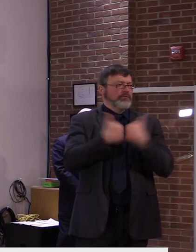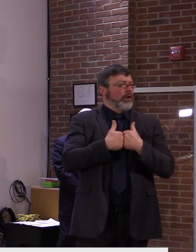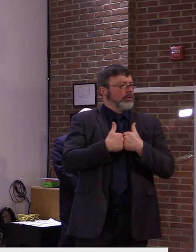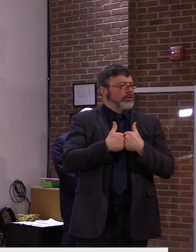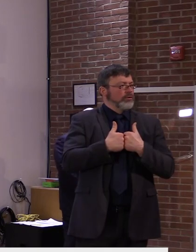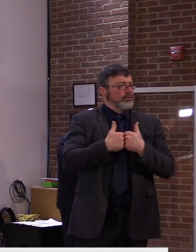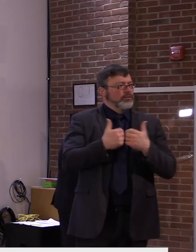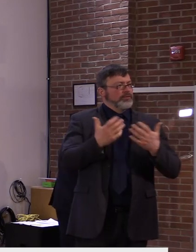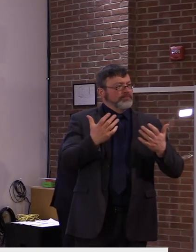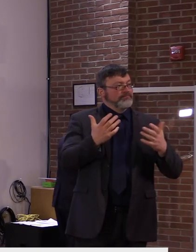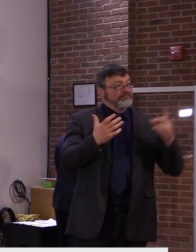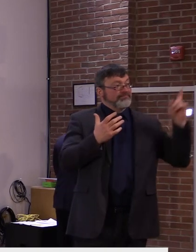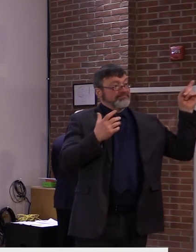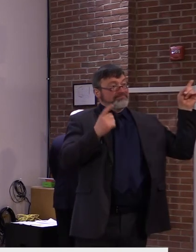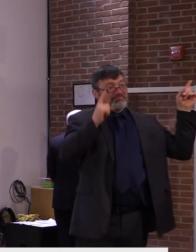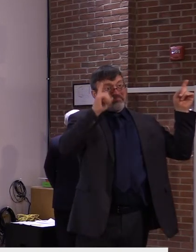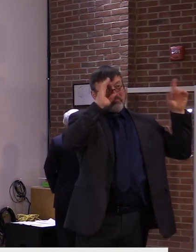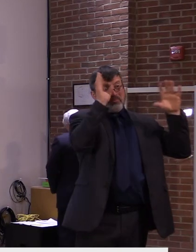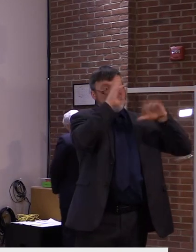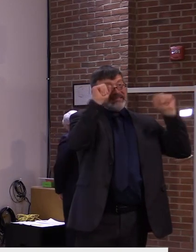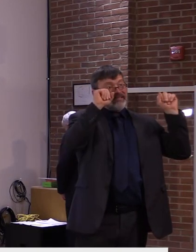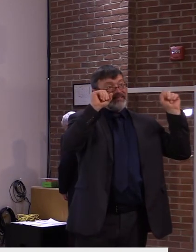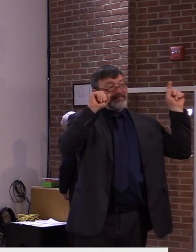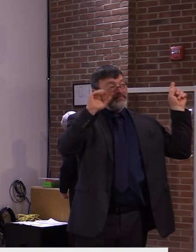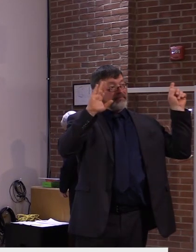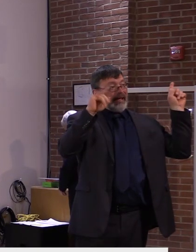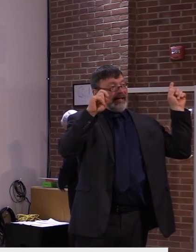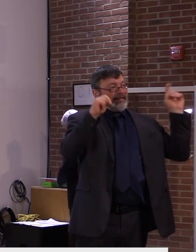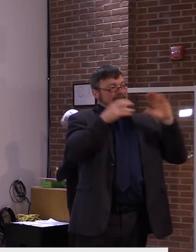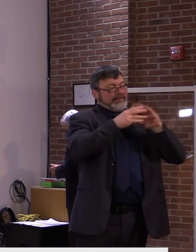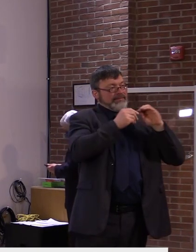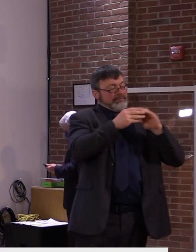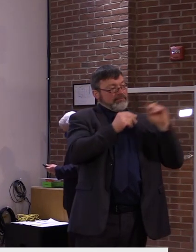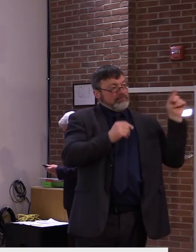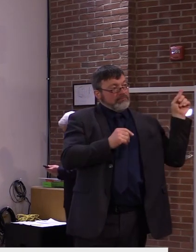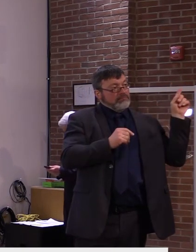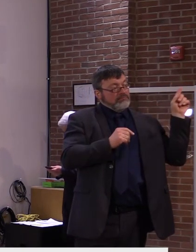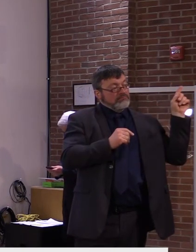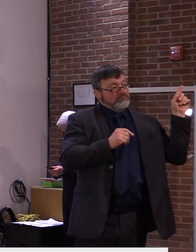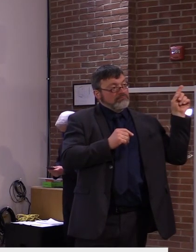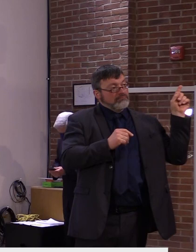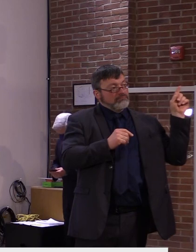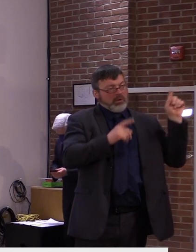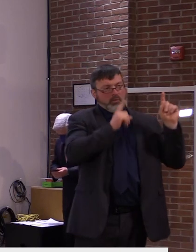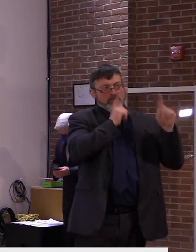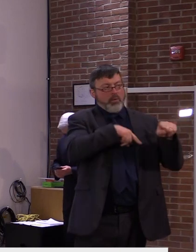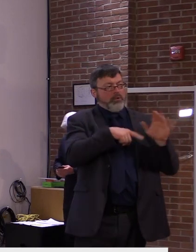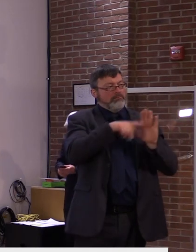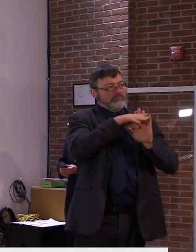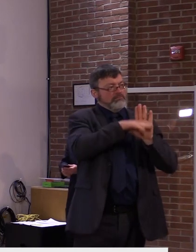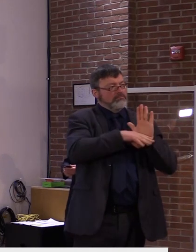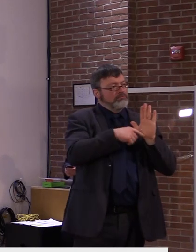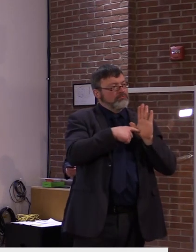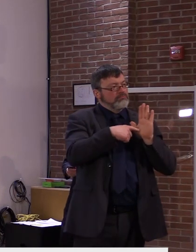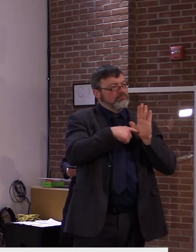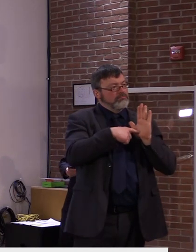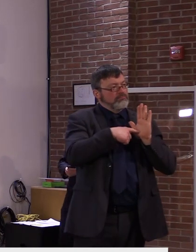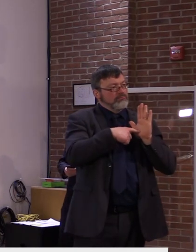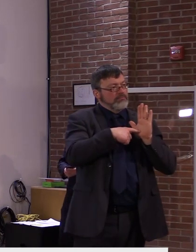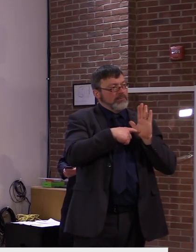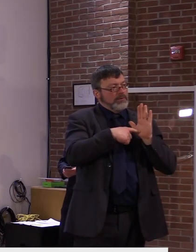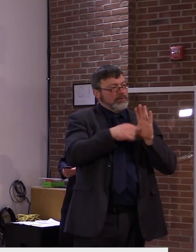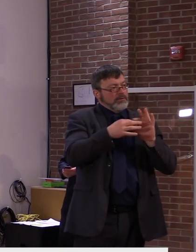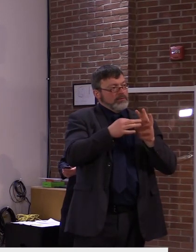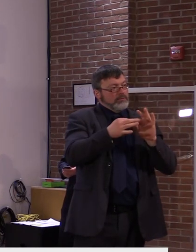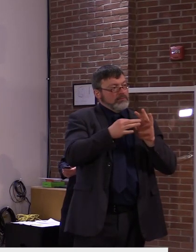to a local school board that highlighted some mid-year resignations as well as the anticipation that schools are likely to see a much higher